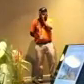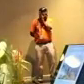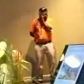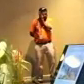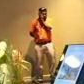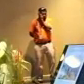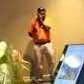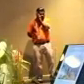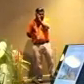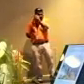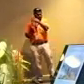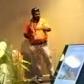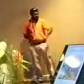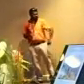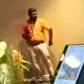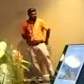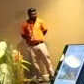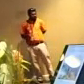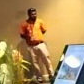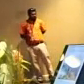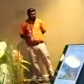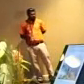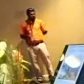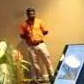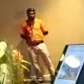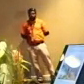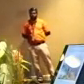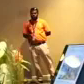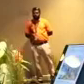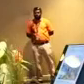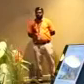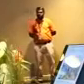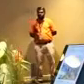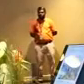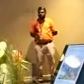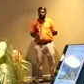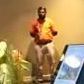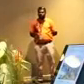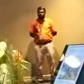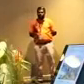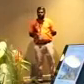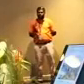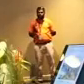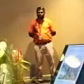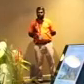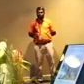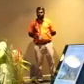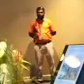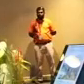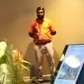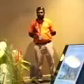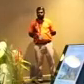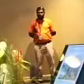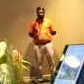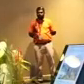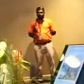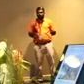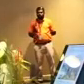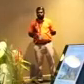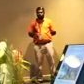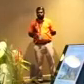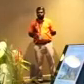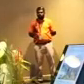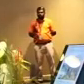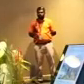shop and you pay a rice and tin fish, you are contributing to the nation. So